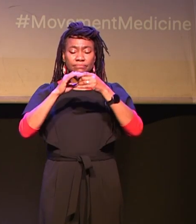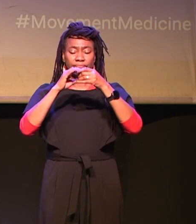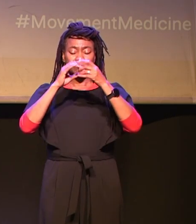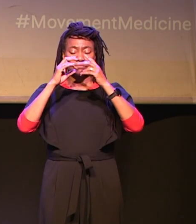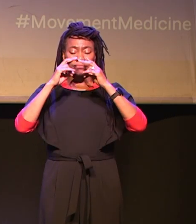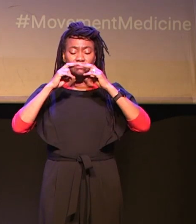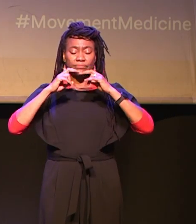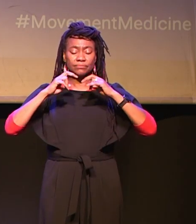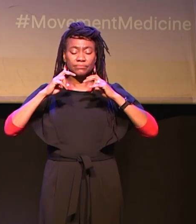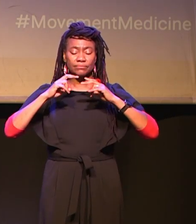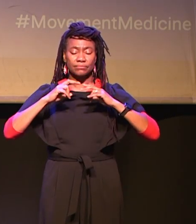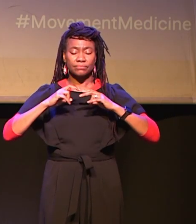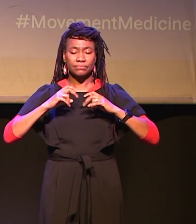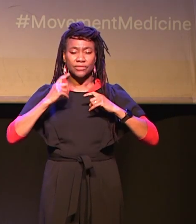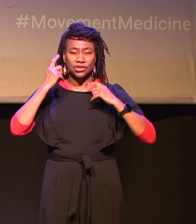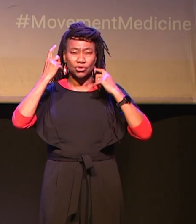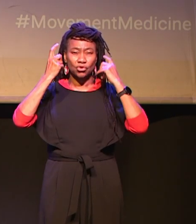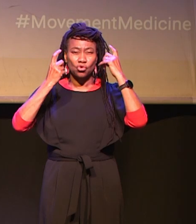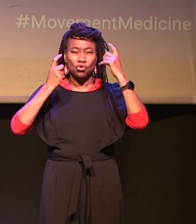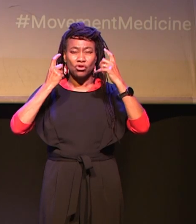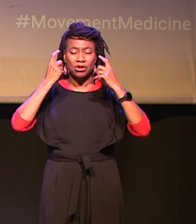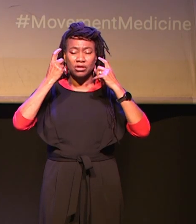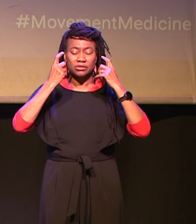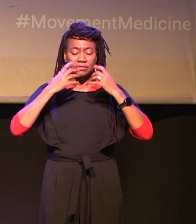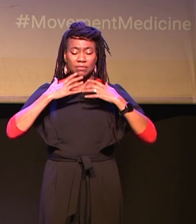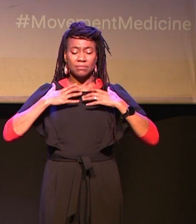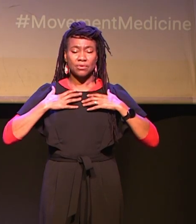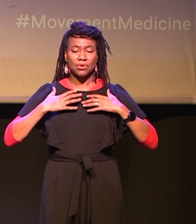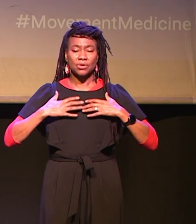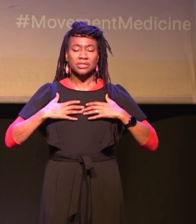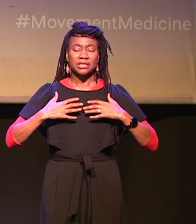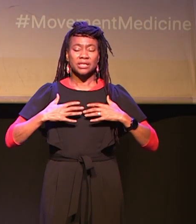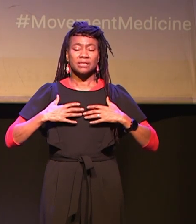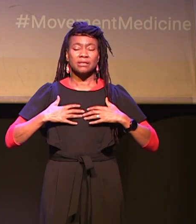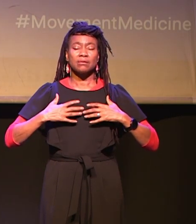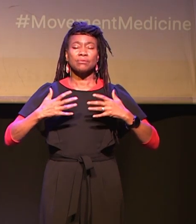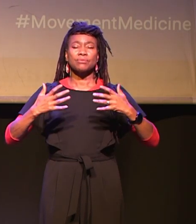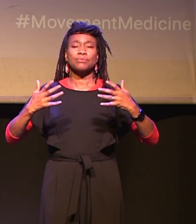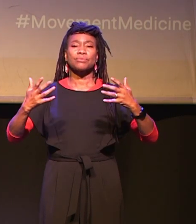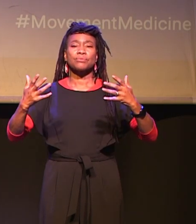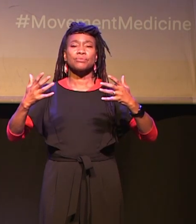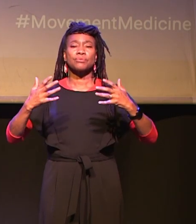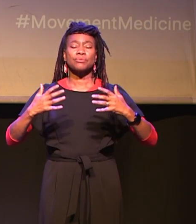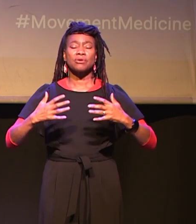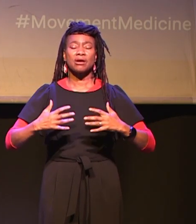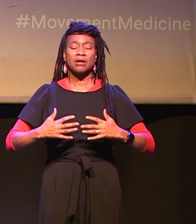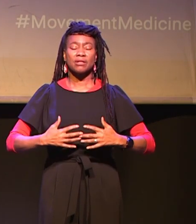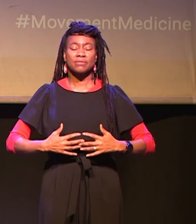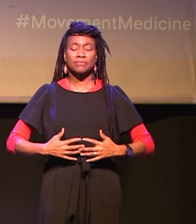Bringing breath towards the energy of rooting through our lower